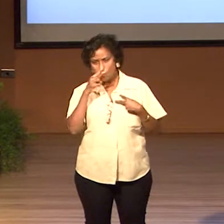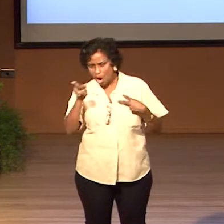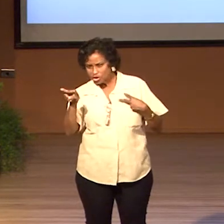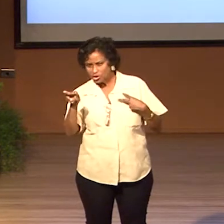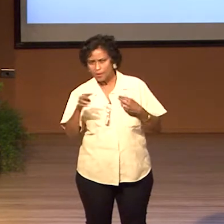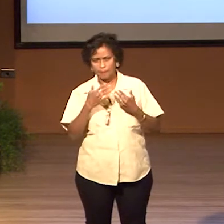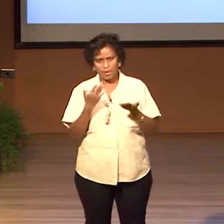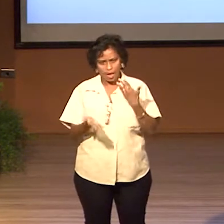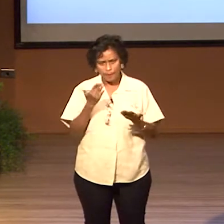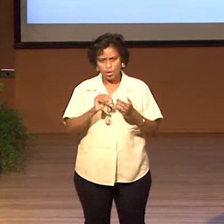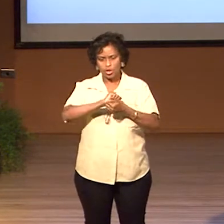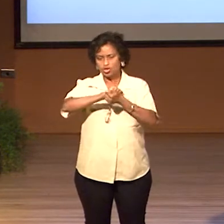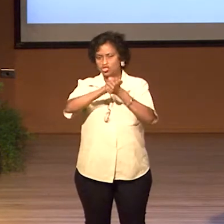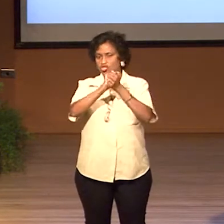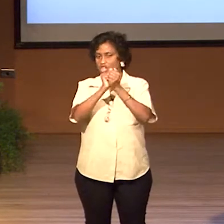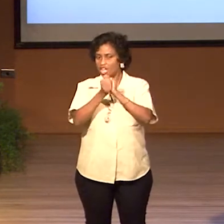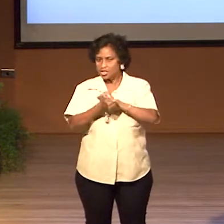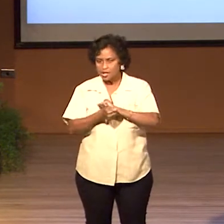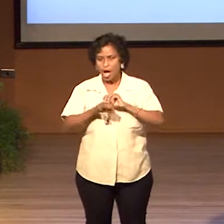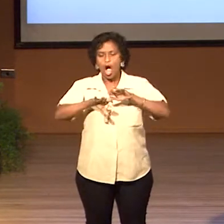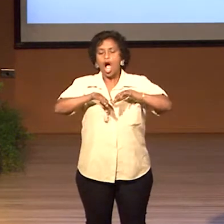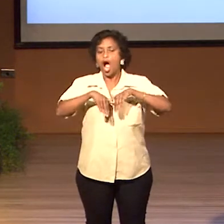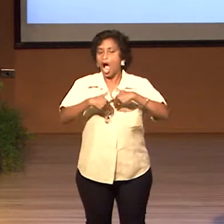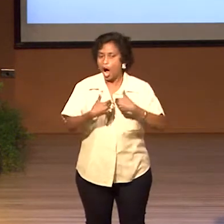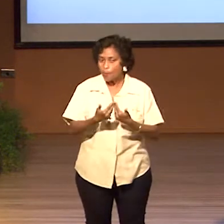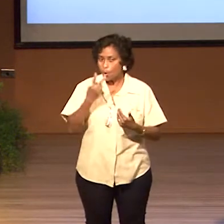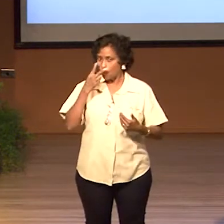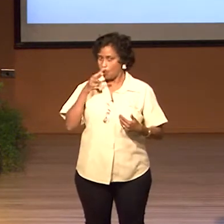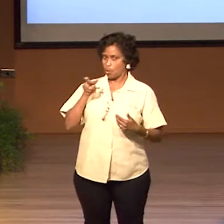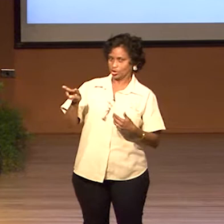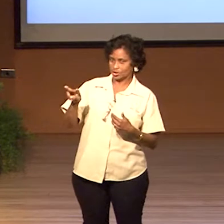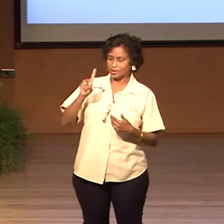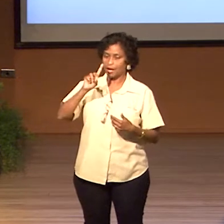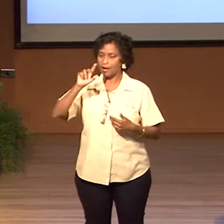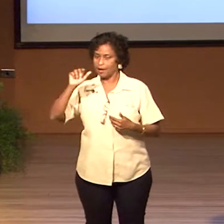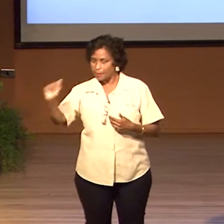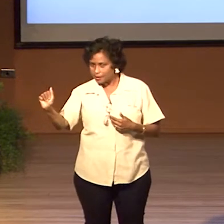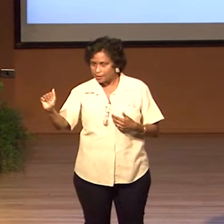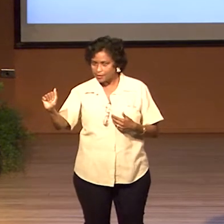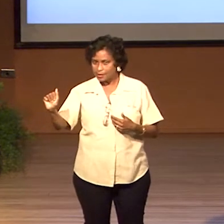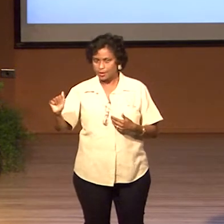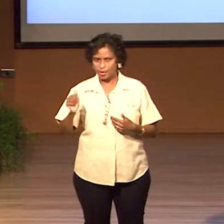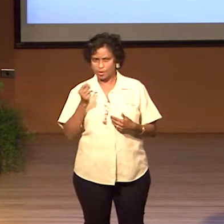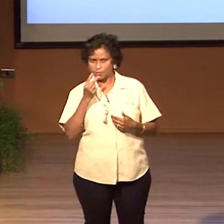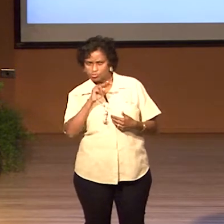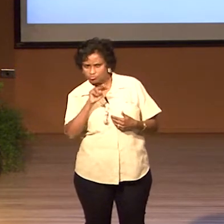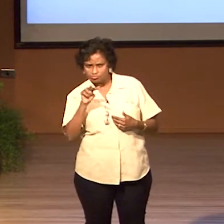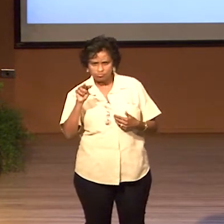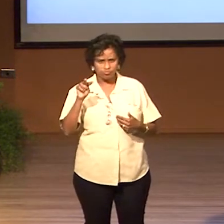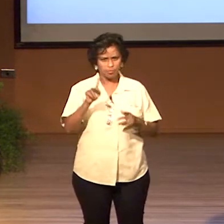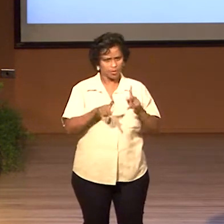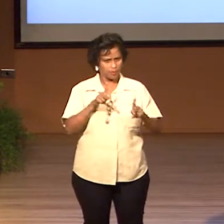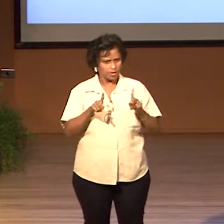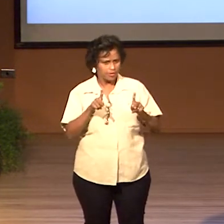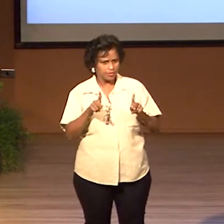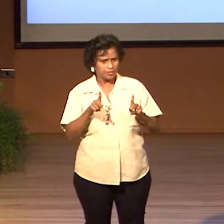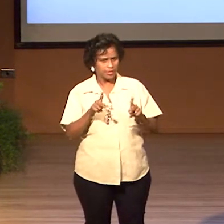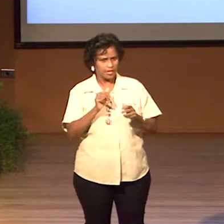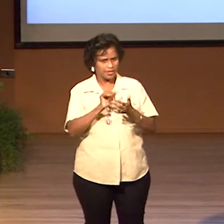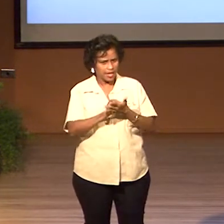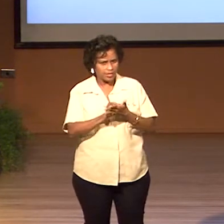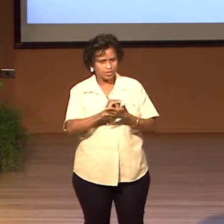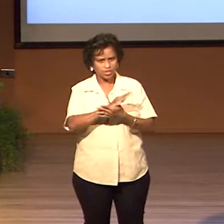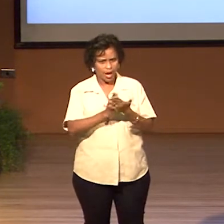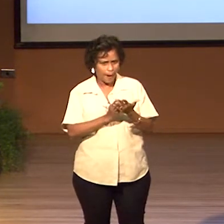to have discussions around the stigmatization of those with disabilities, and more importantly, the fear that surrounds the